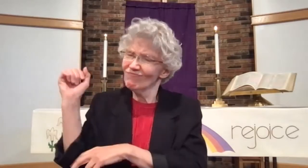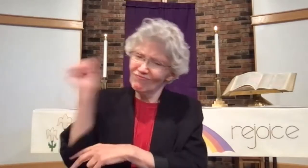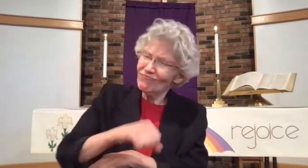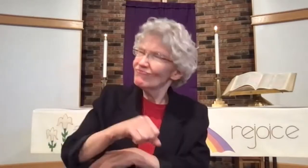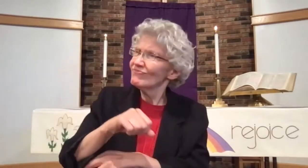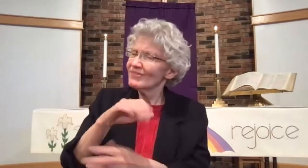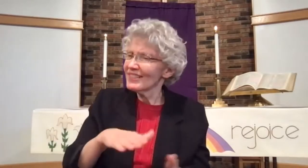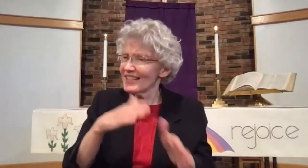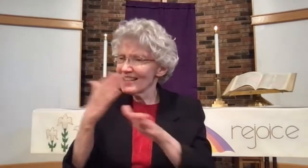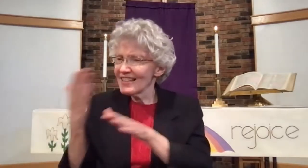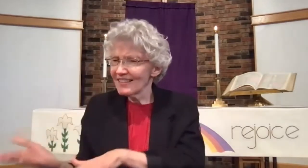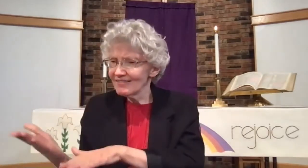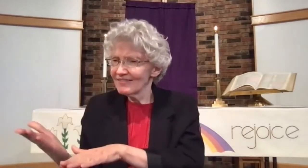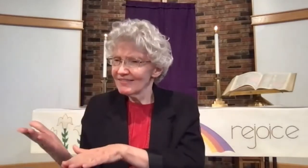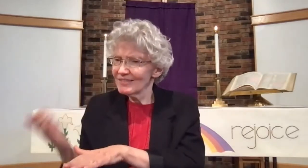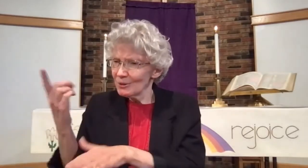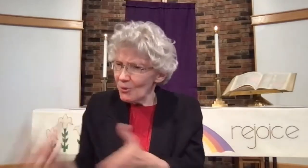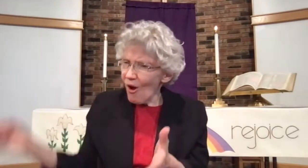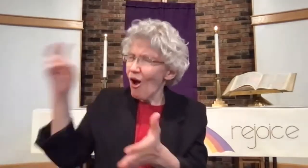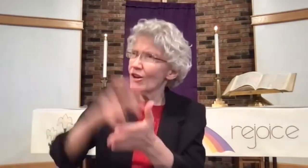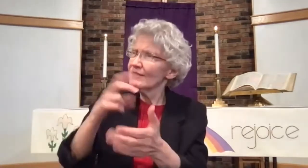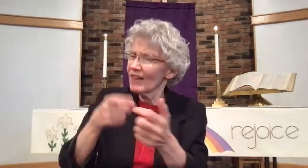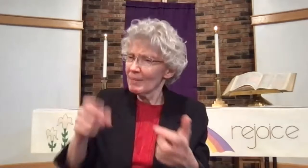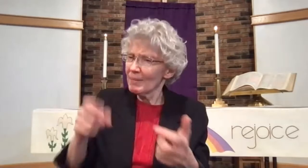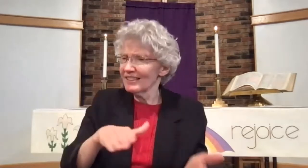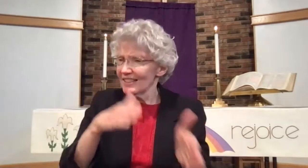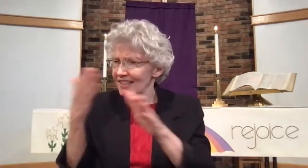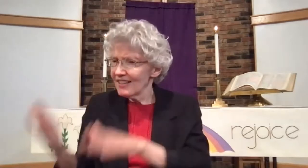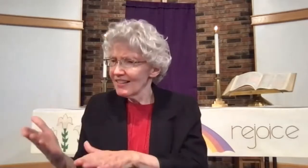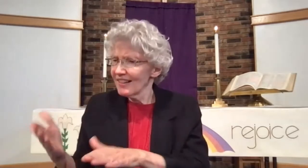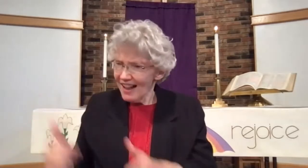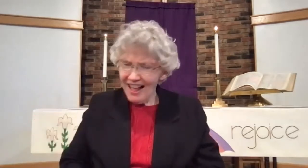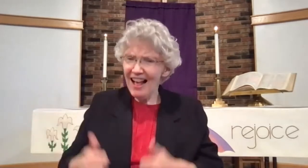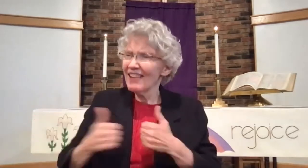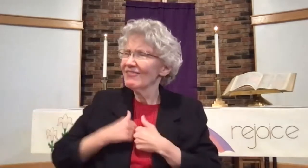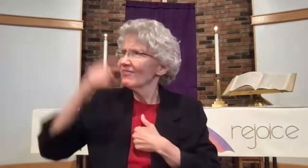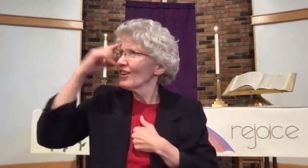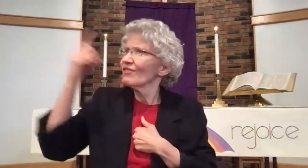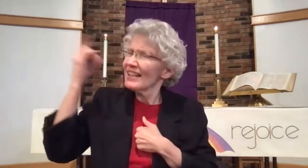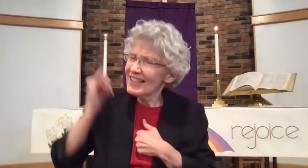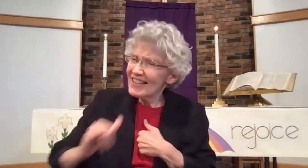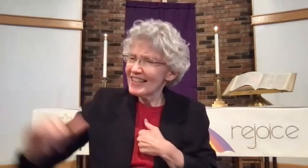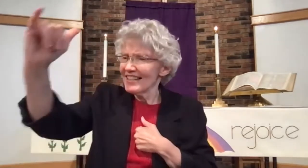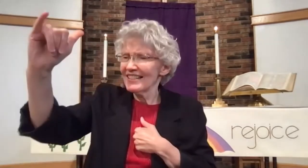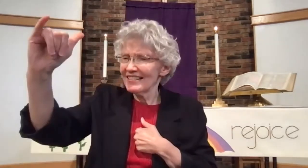Lord Jesus Christ, you conquered death. You rose from the dead and are alive